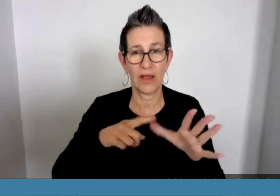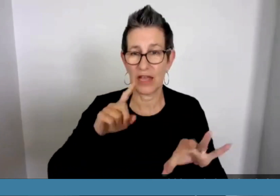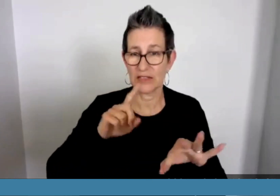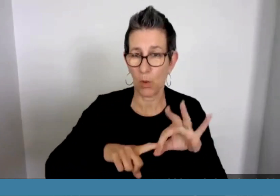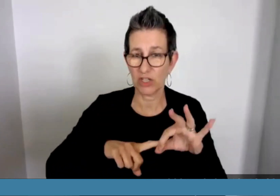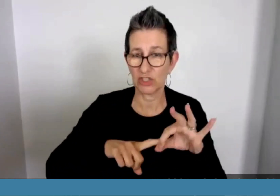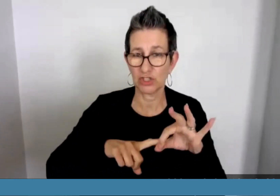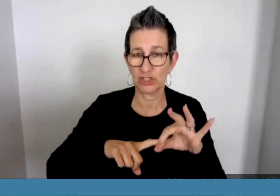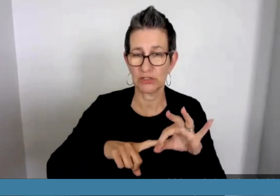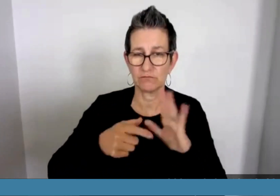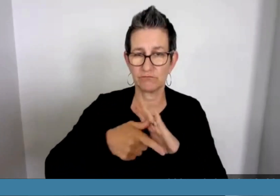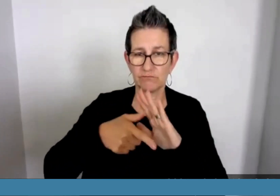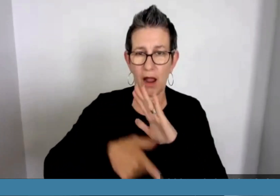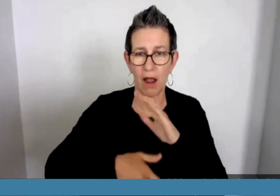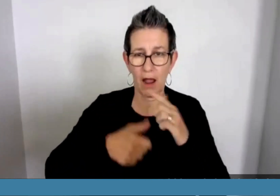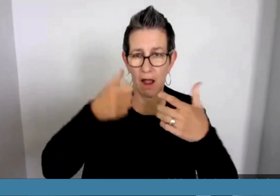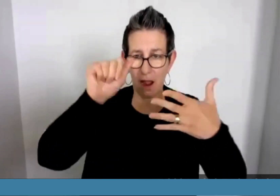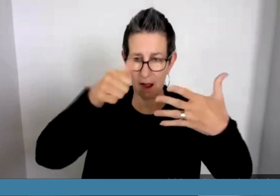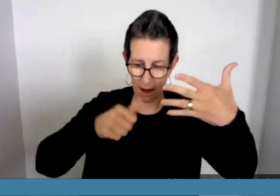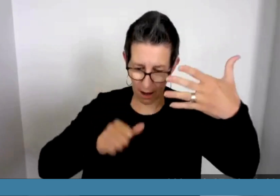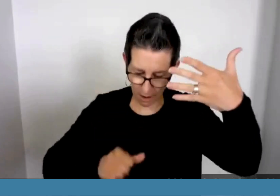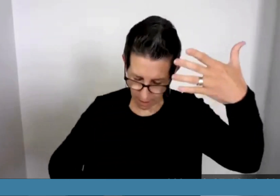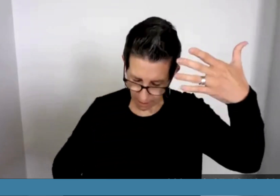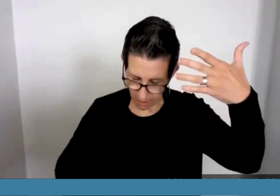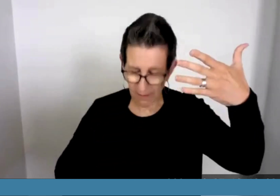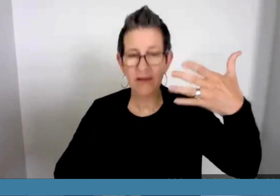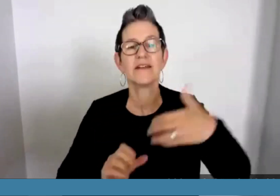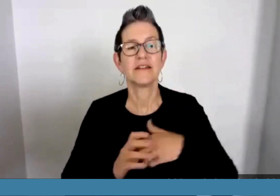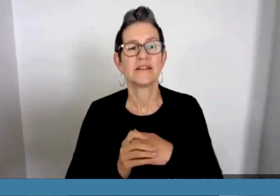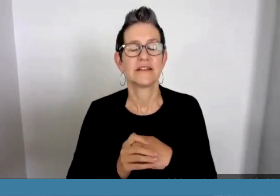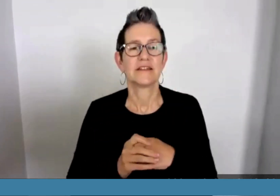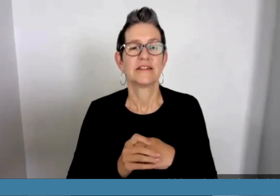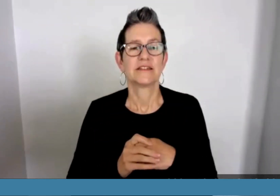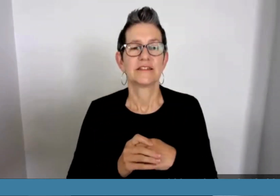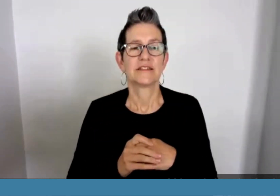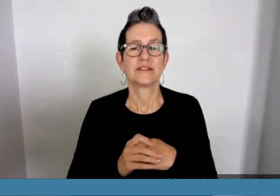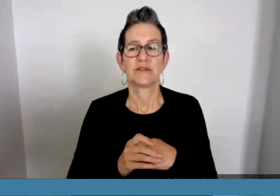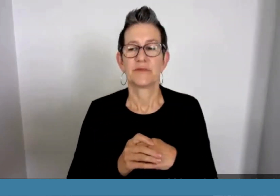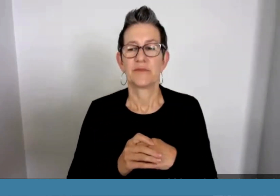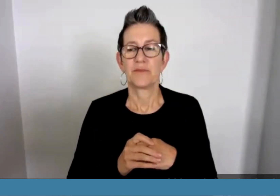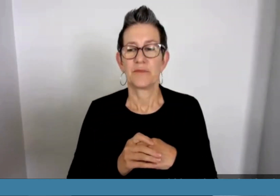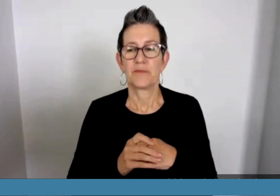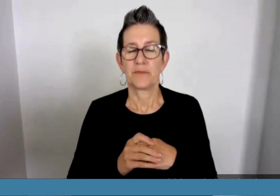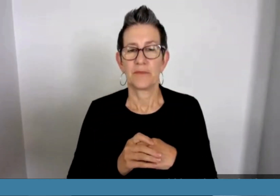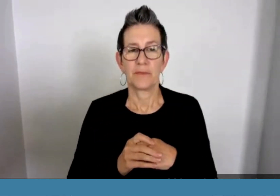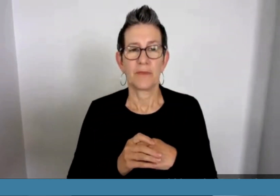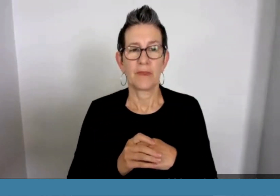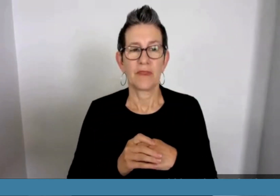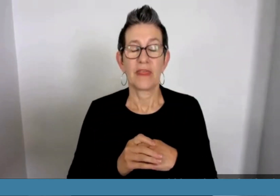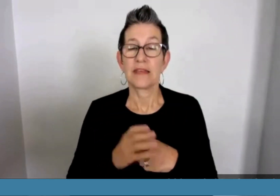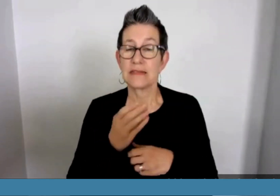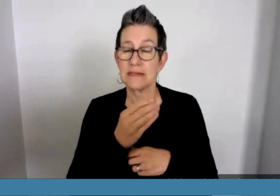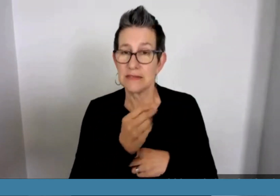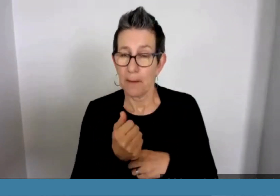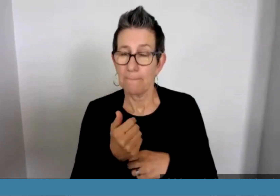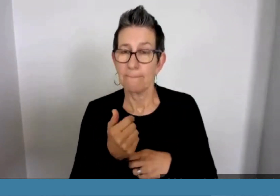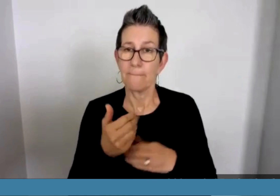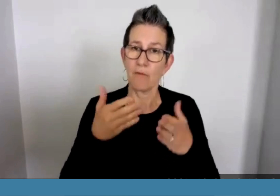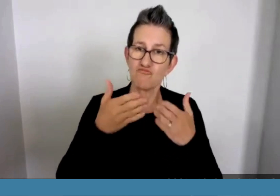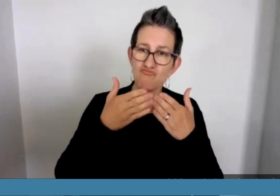very comprehensive list of answers to common questions. There's a set that's broad. I cover sort of most funding applications